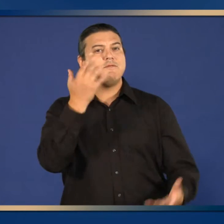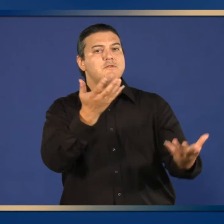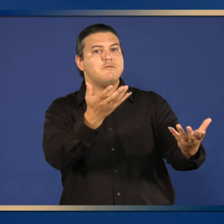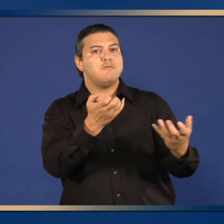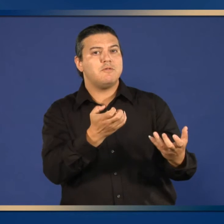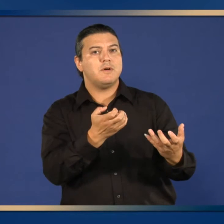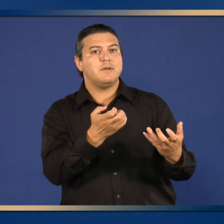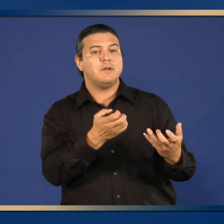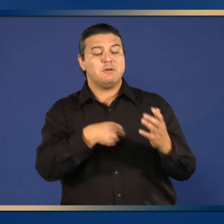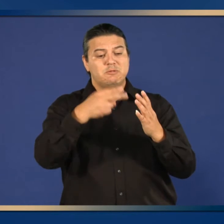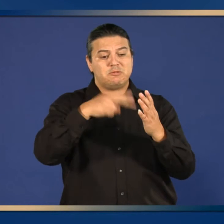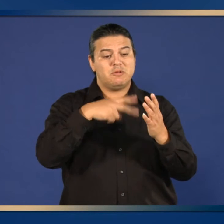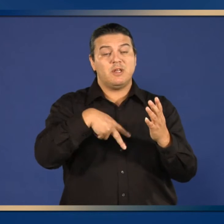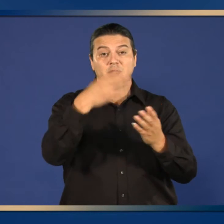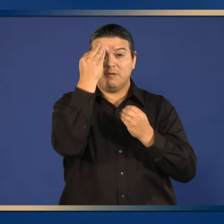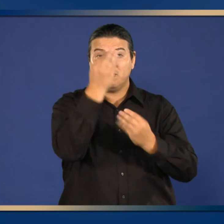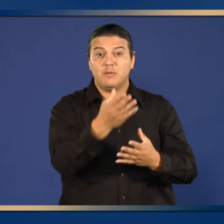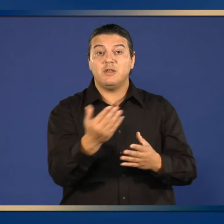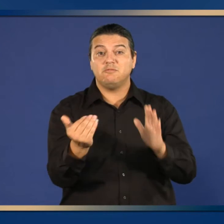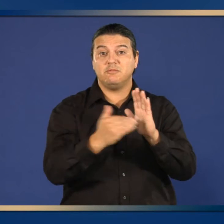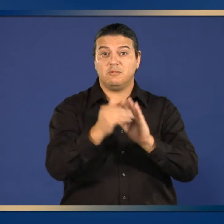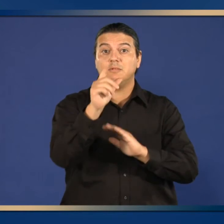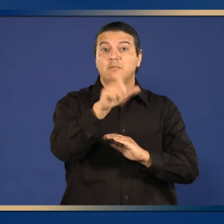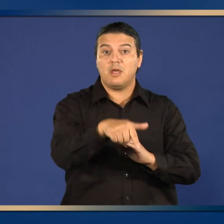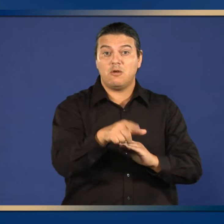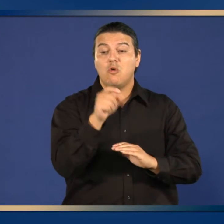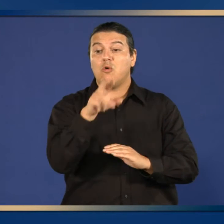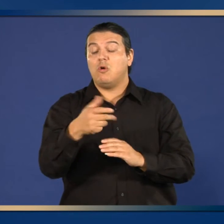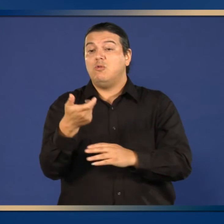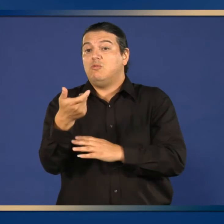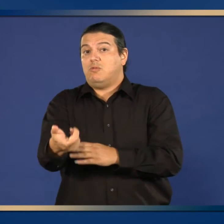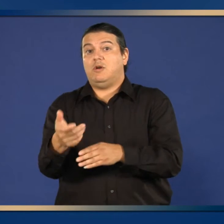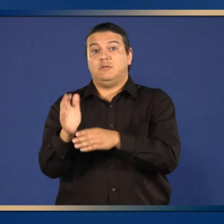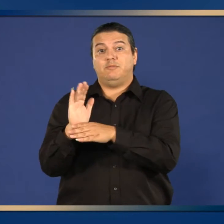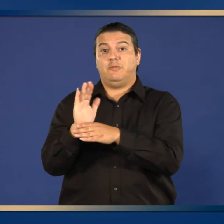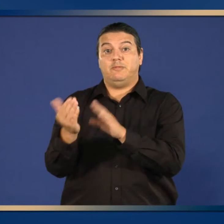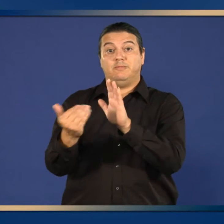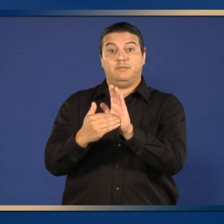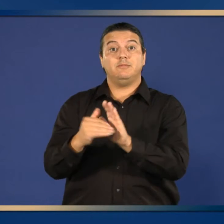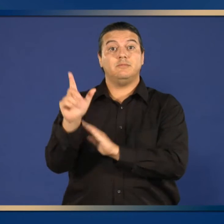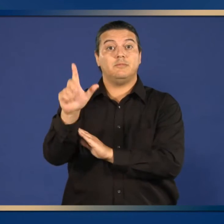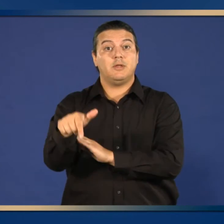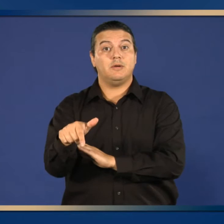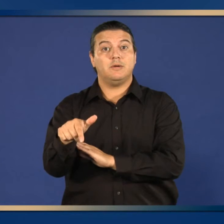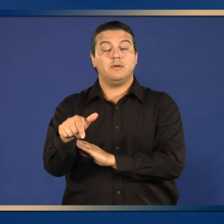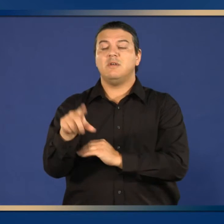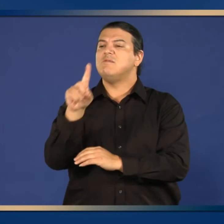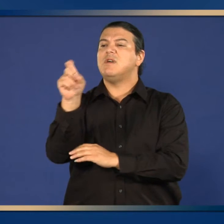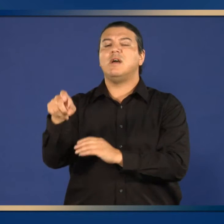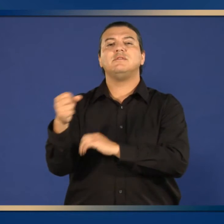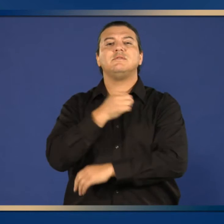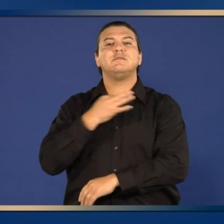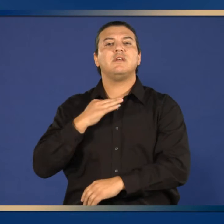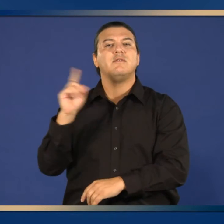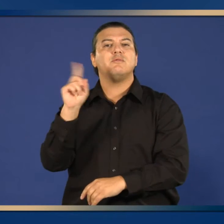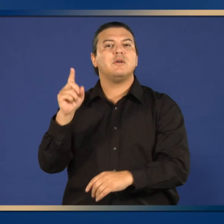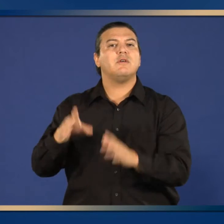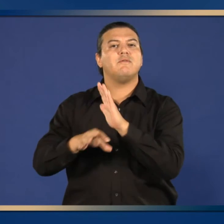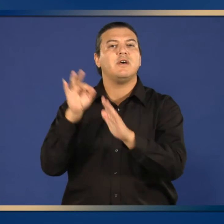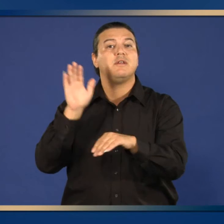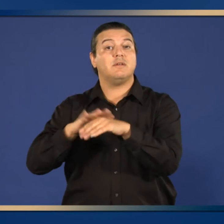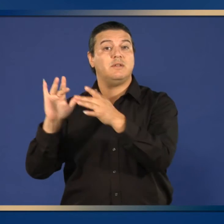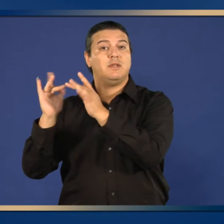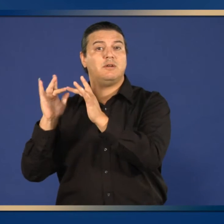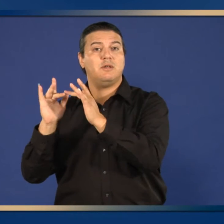If you would like to review this material at a later date, ask a staff member where you may find it on the web,